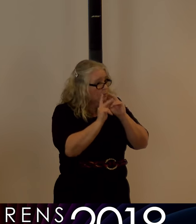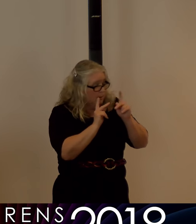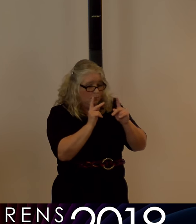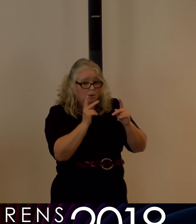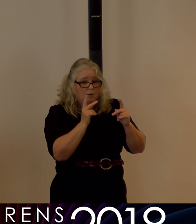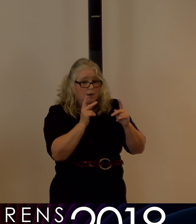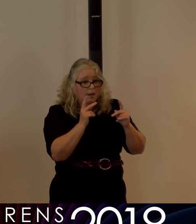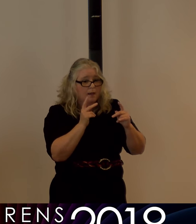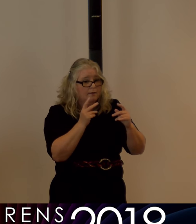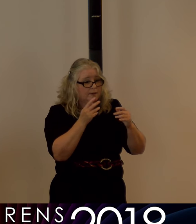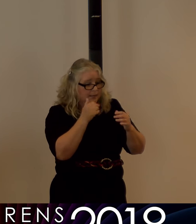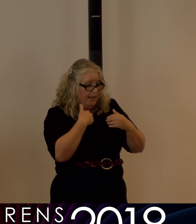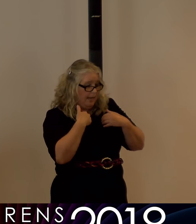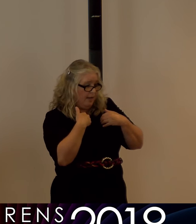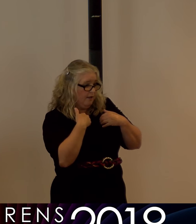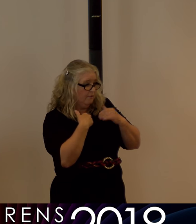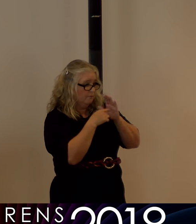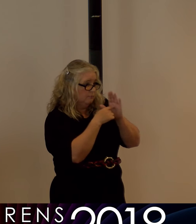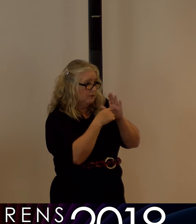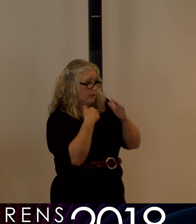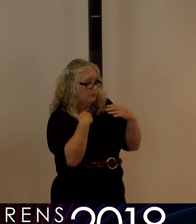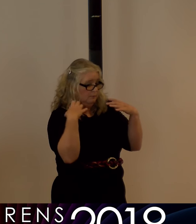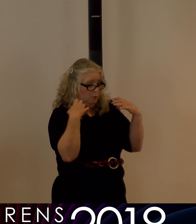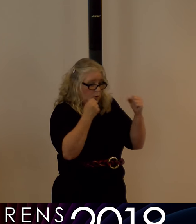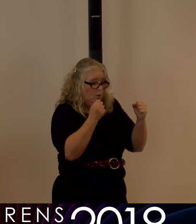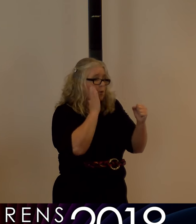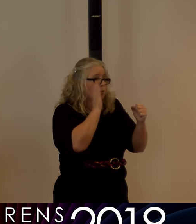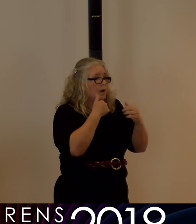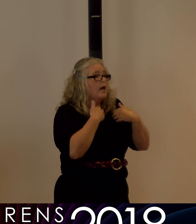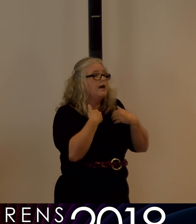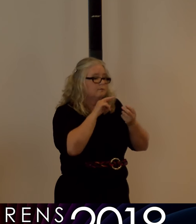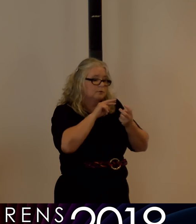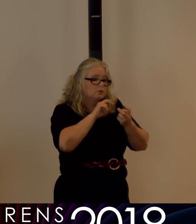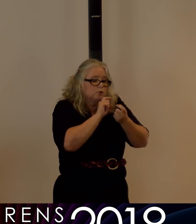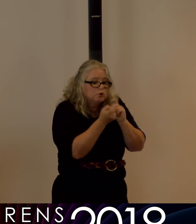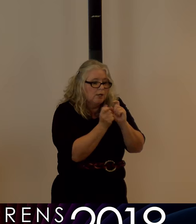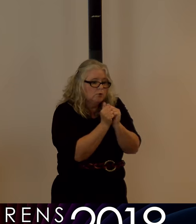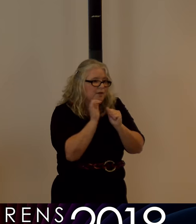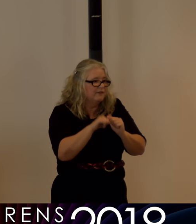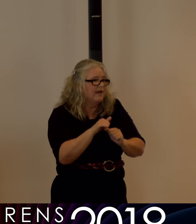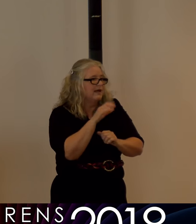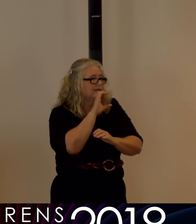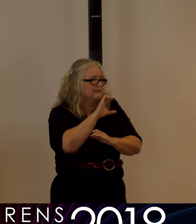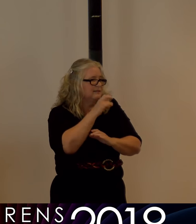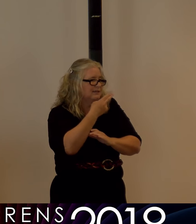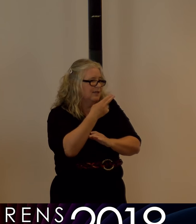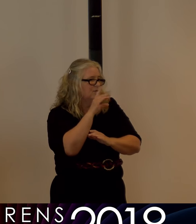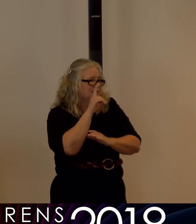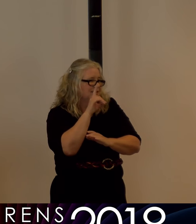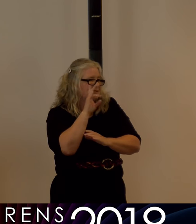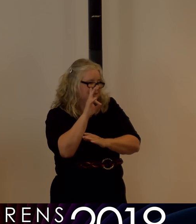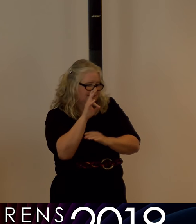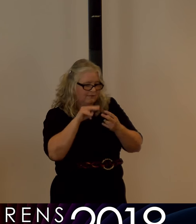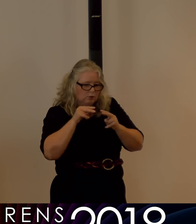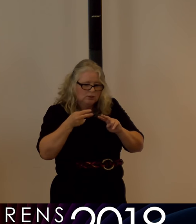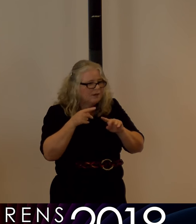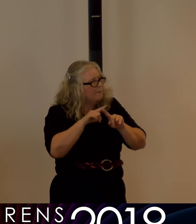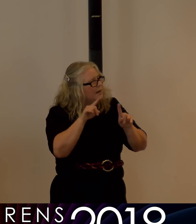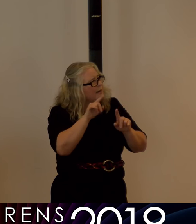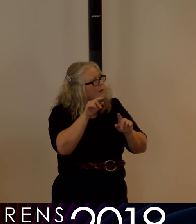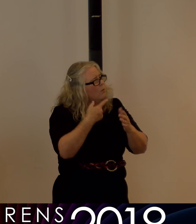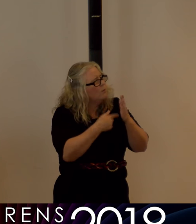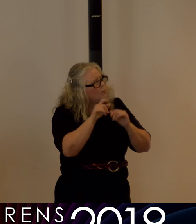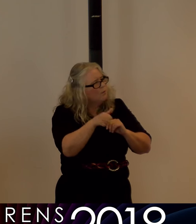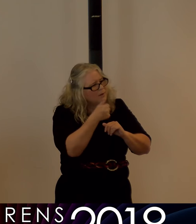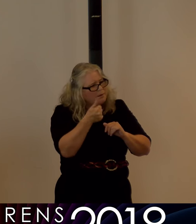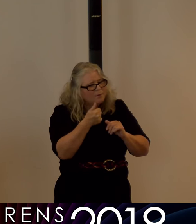syndrome will have a change in the CHD7 gene. But what about those other people who don't have that identified genetic change? Can